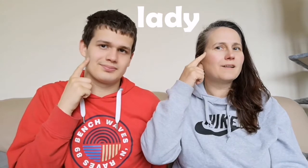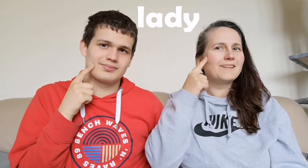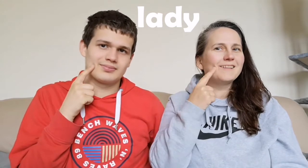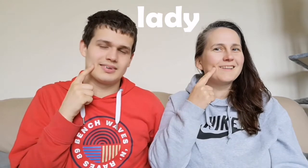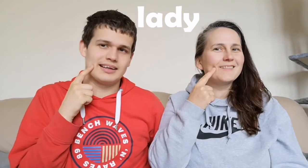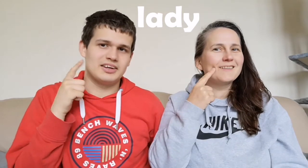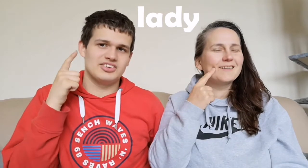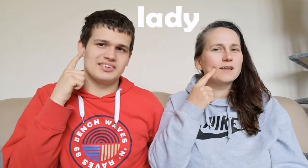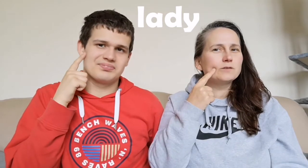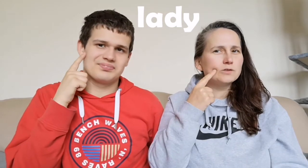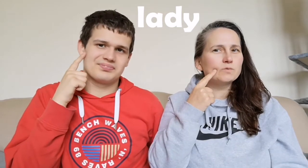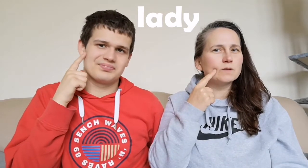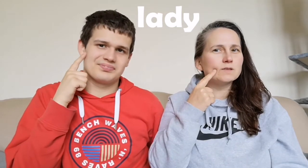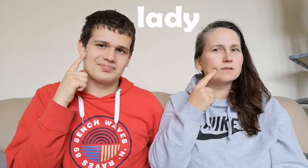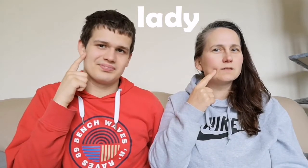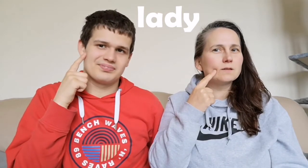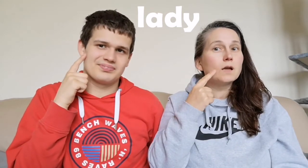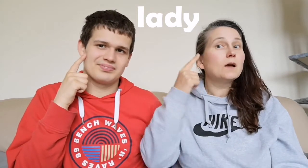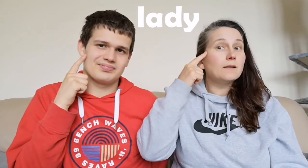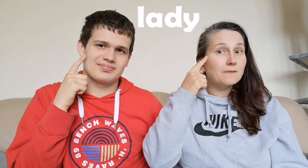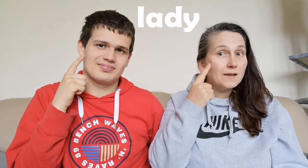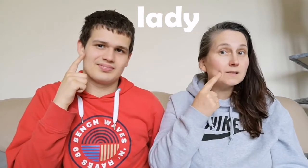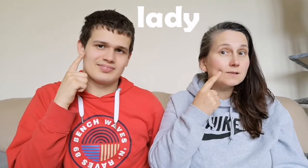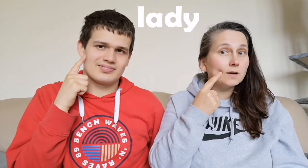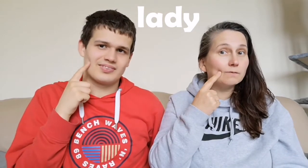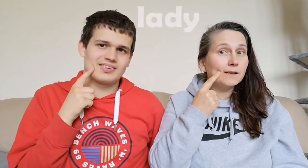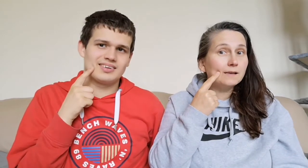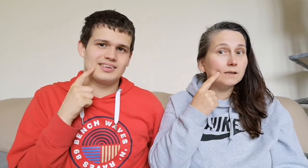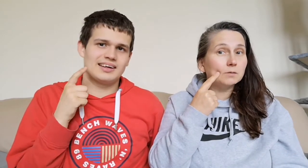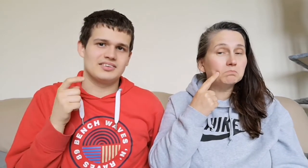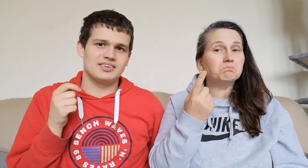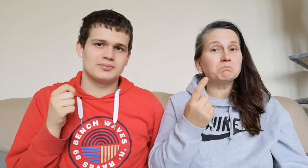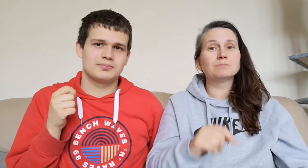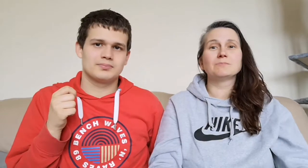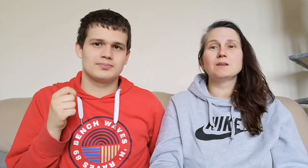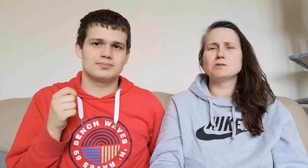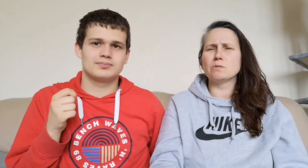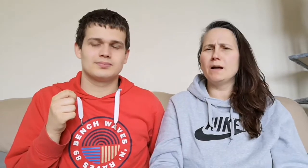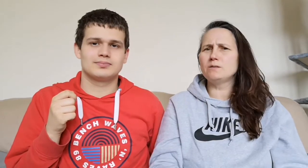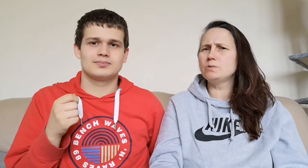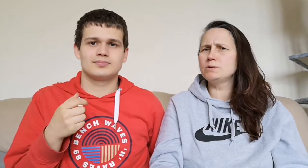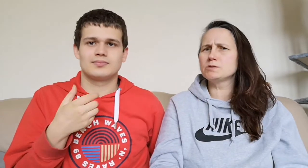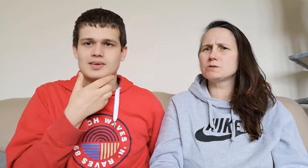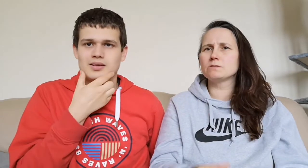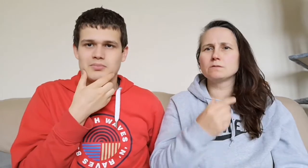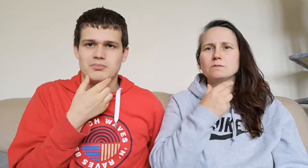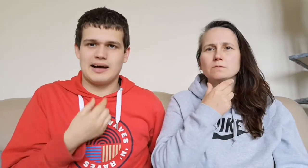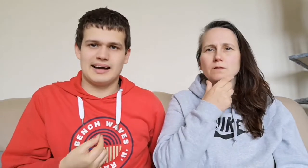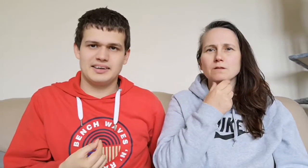Lady. Just once. Now that's the sign for lady. So man was man